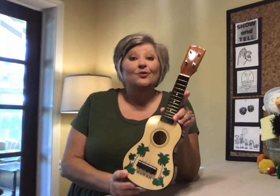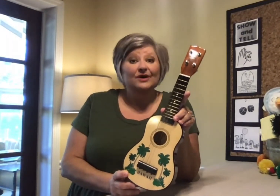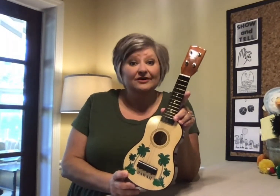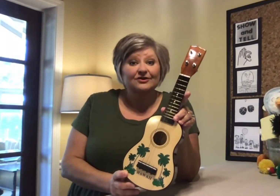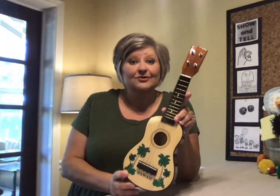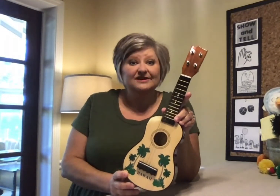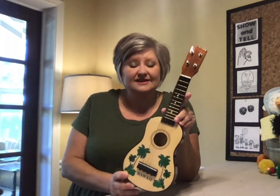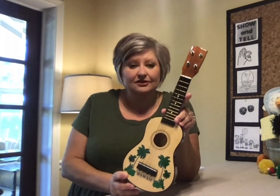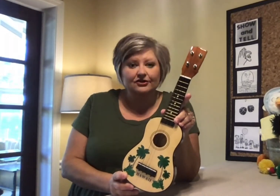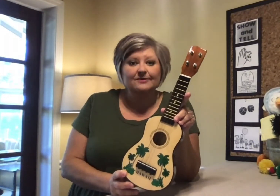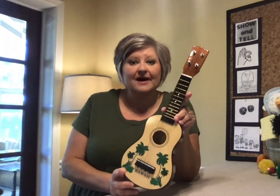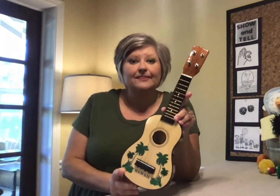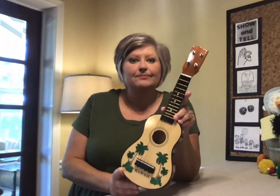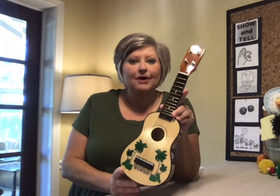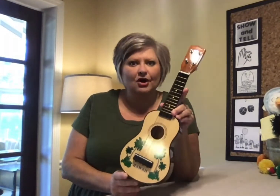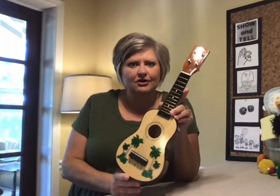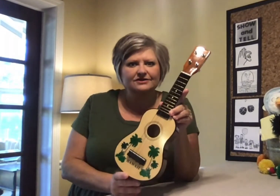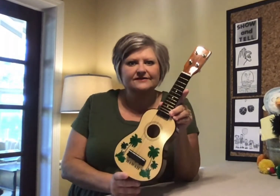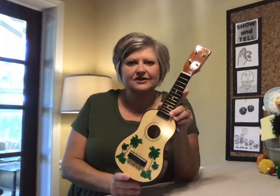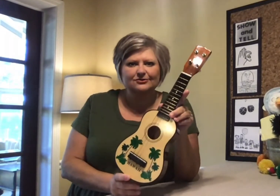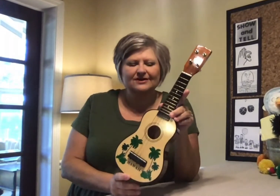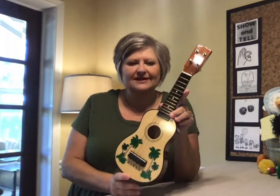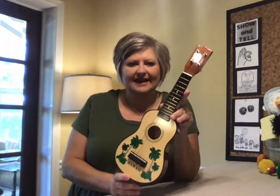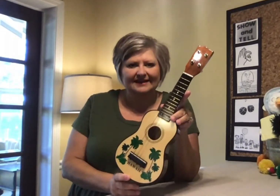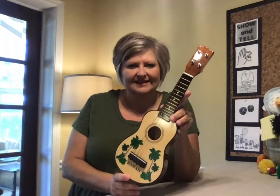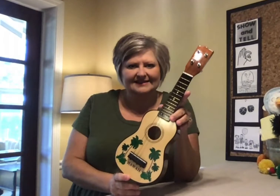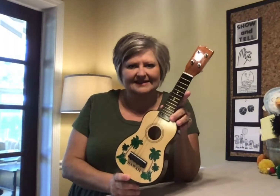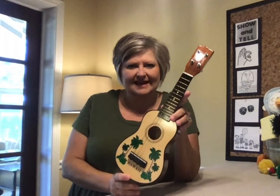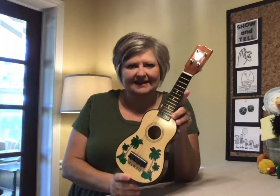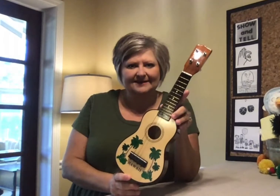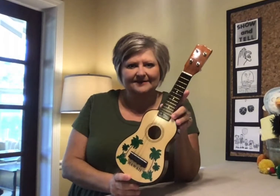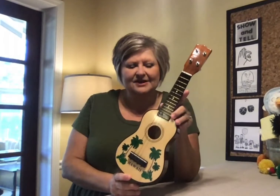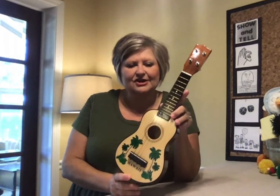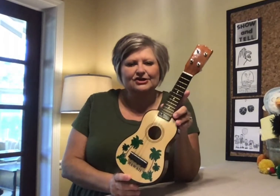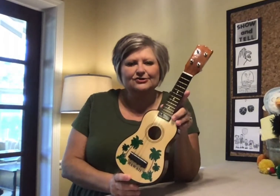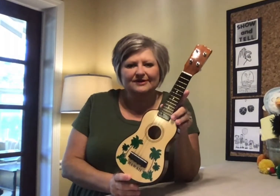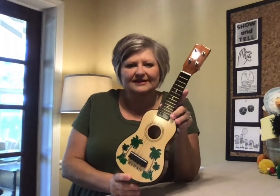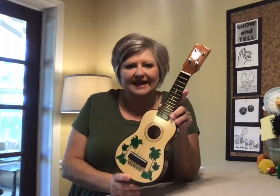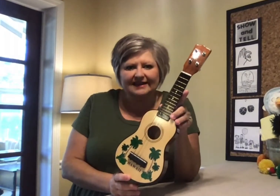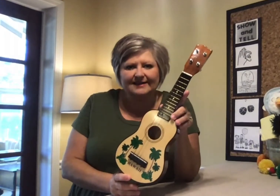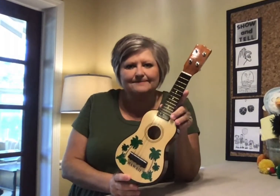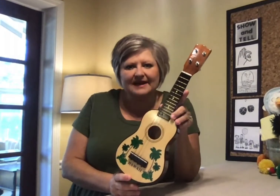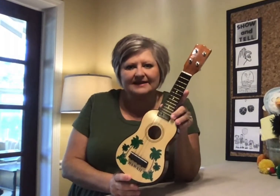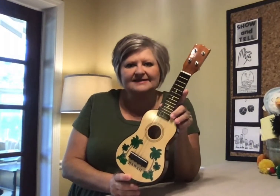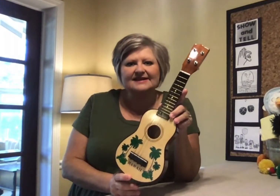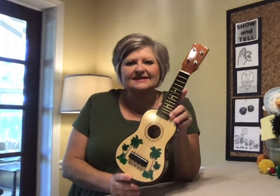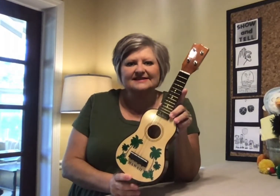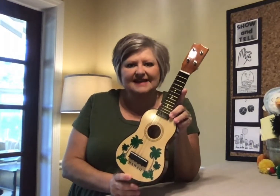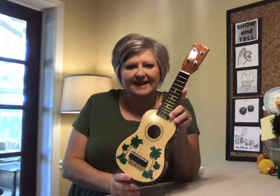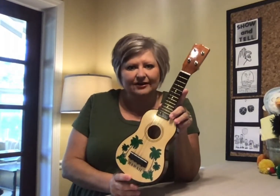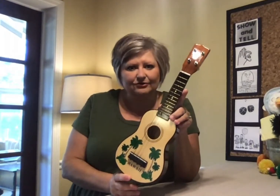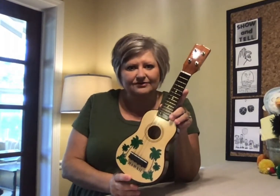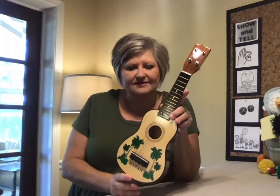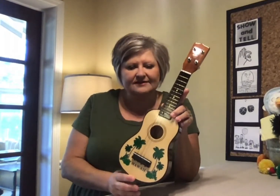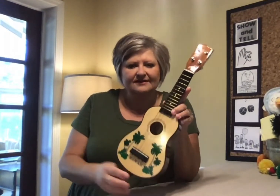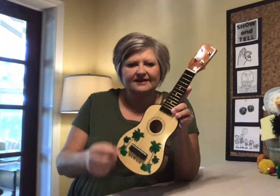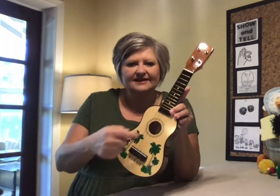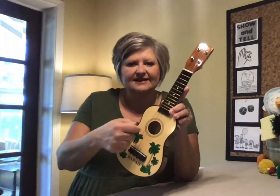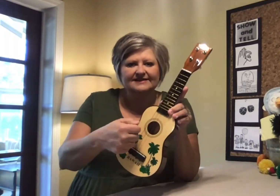We're going to learn about the parts of a ukulele today. Ukulele makes sounds. Listen.